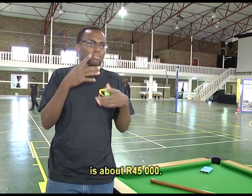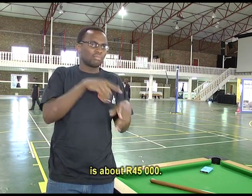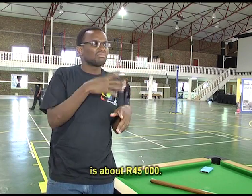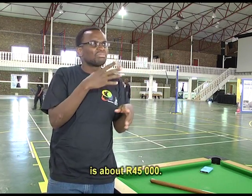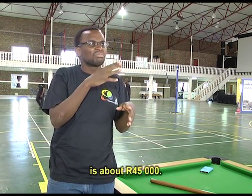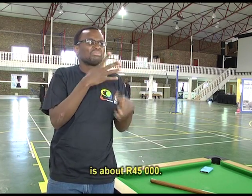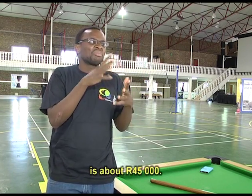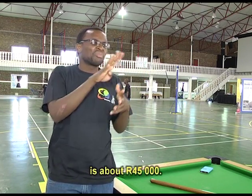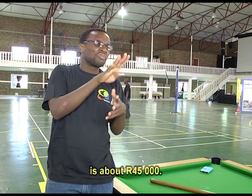Rand.